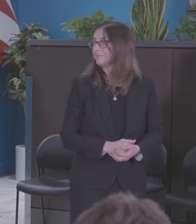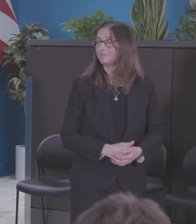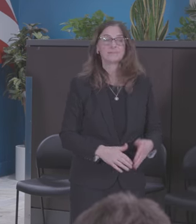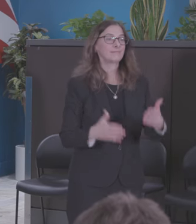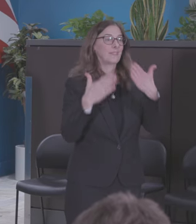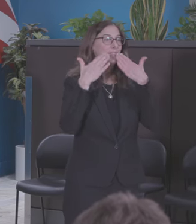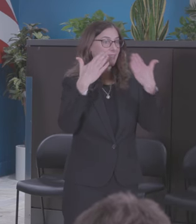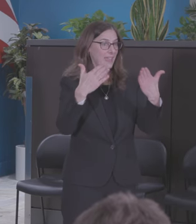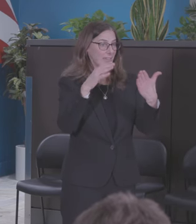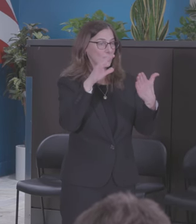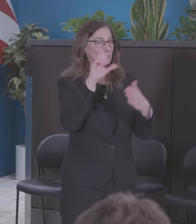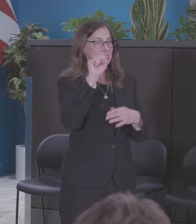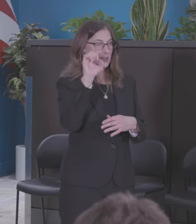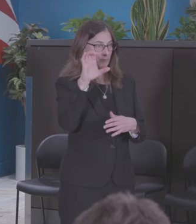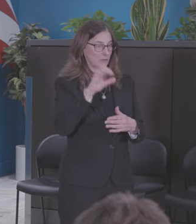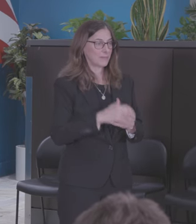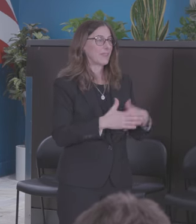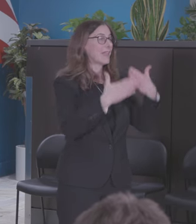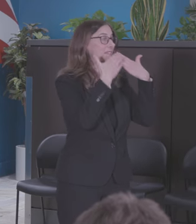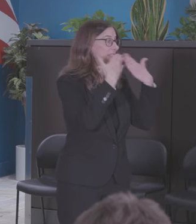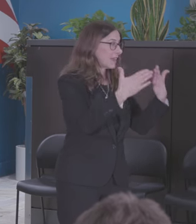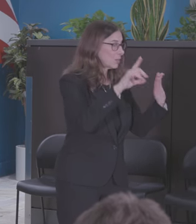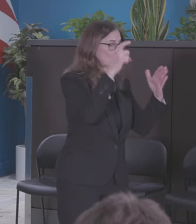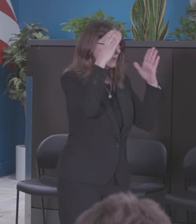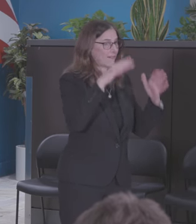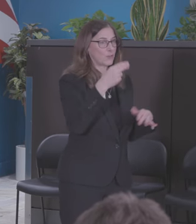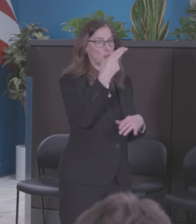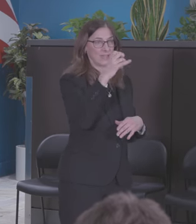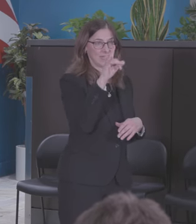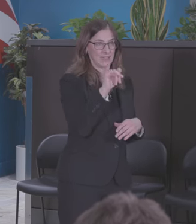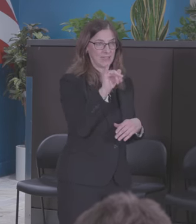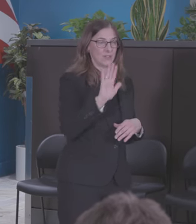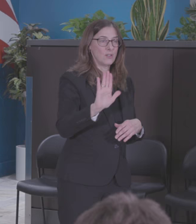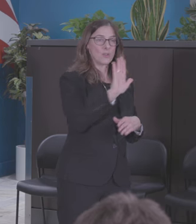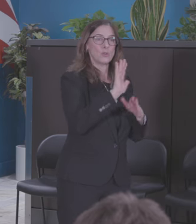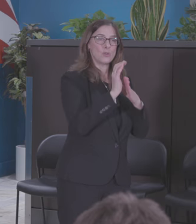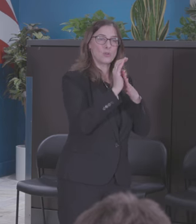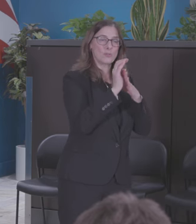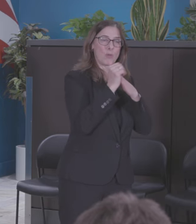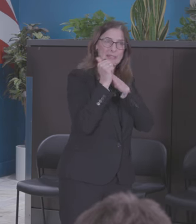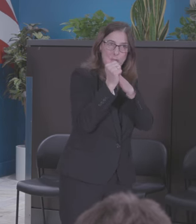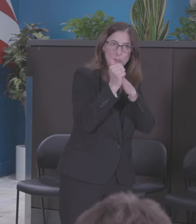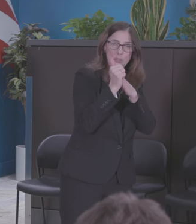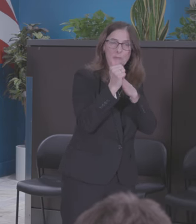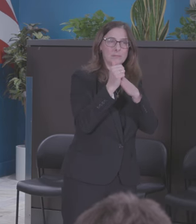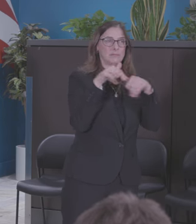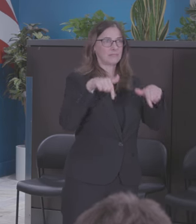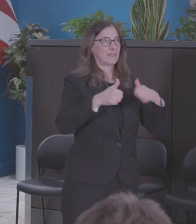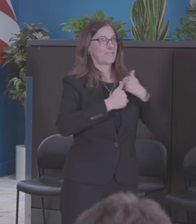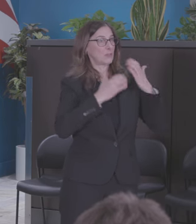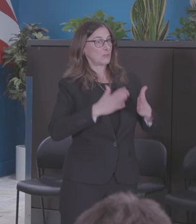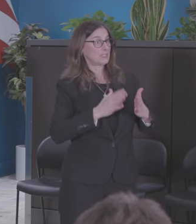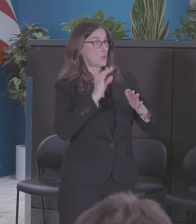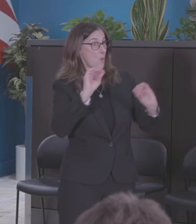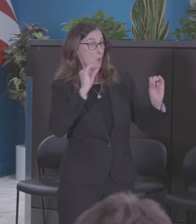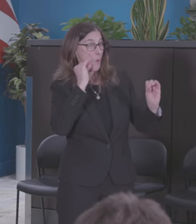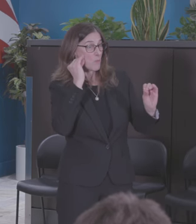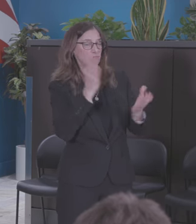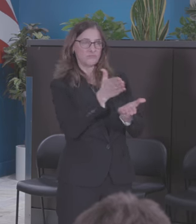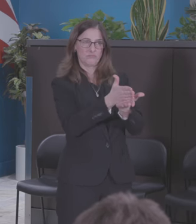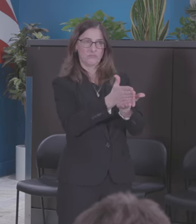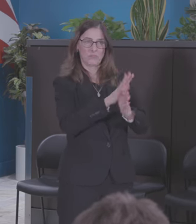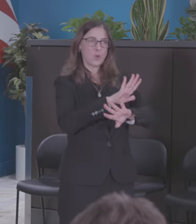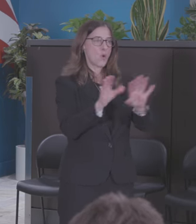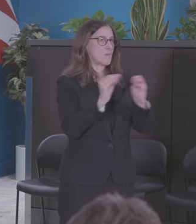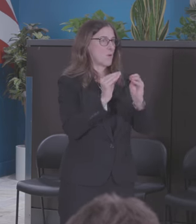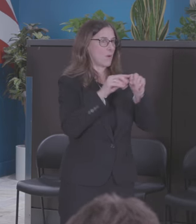Thank you, Secretary. Thank you, Governor Healey, for your leadership on ending veterans homelessness in Massachusetts. From day one,